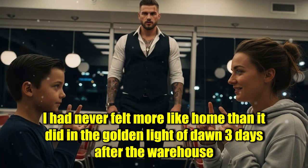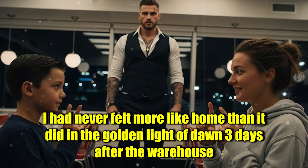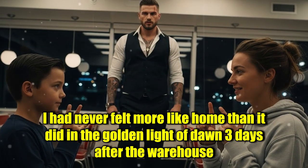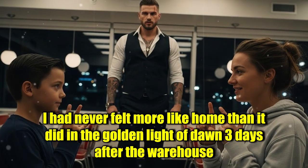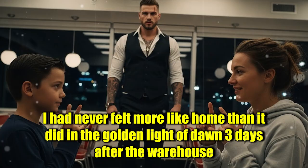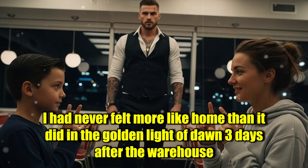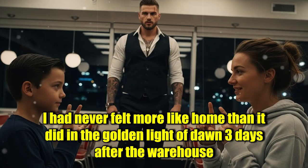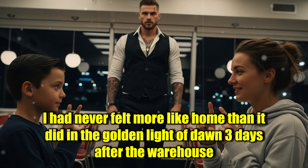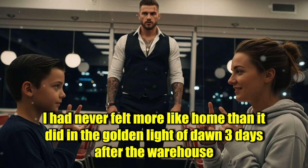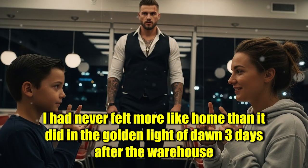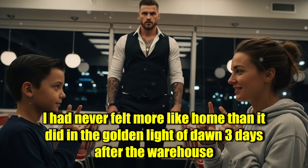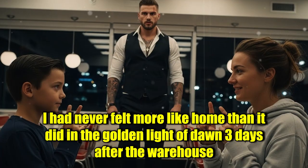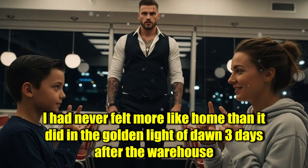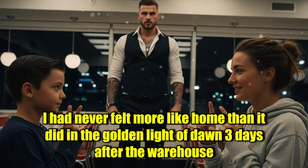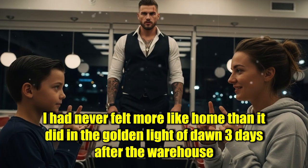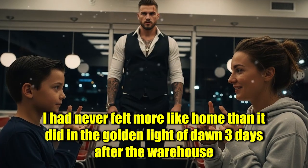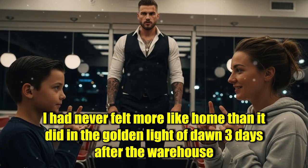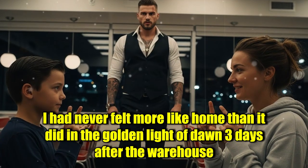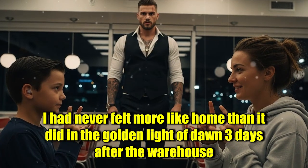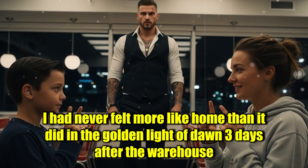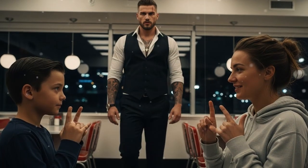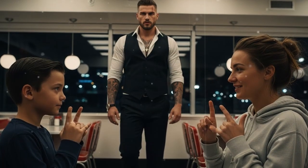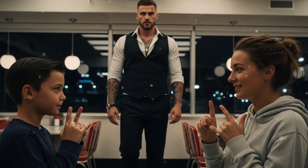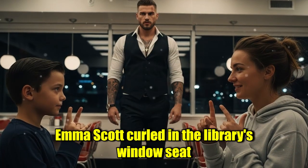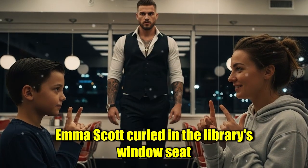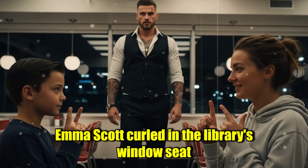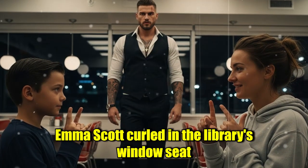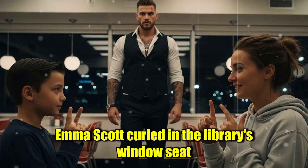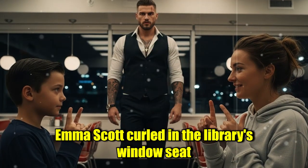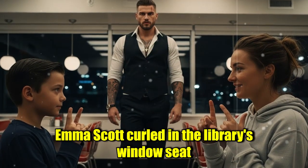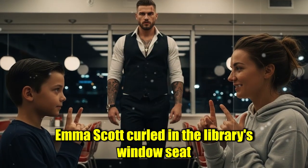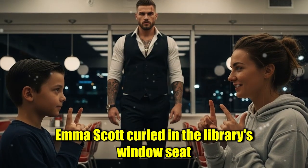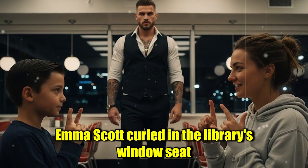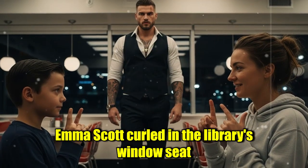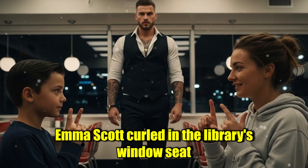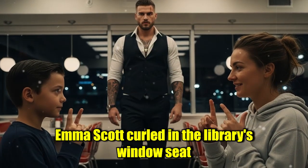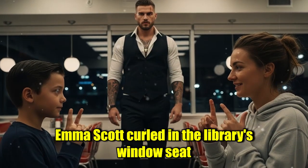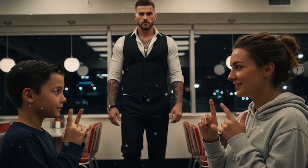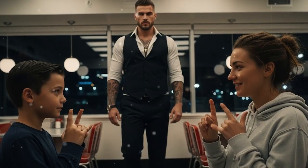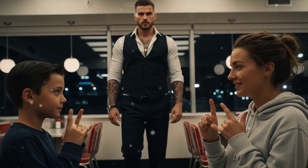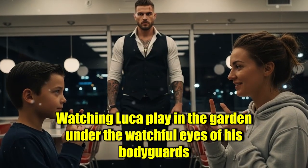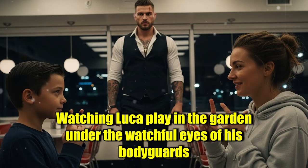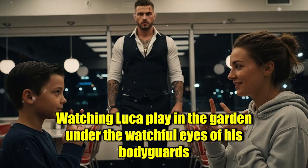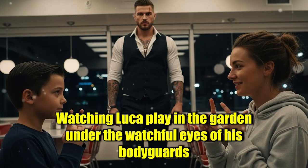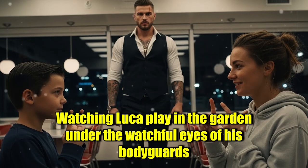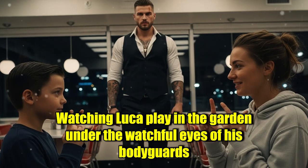did in the golden light of dawn 3 days after the warehouse. Emma sat curled in the library's window seat, watching Luca play